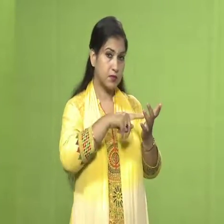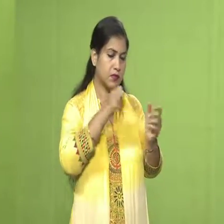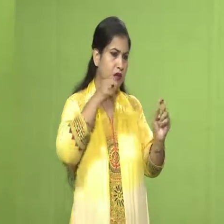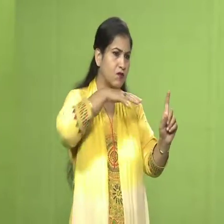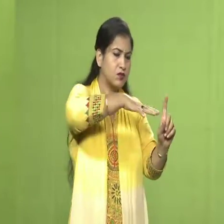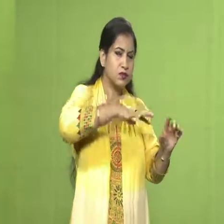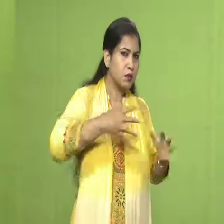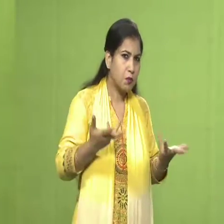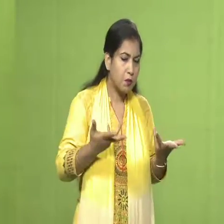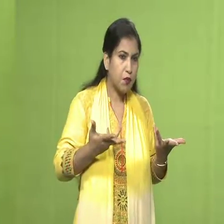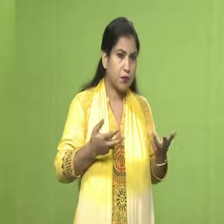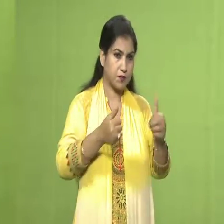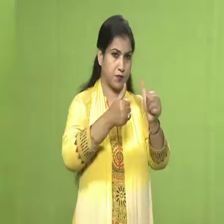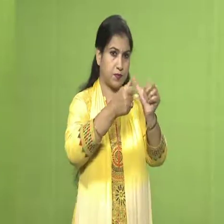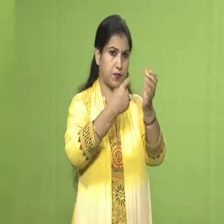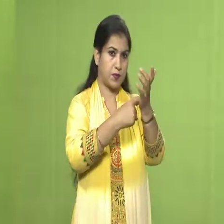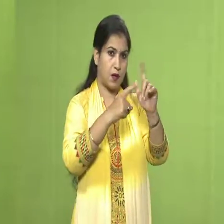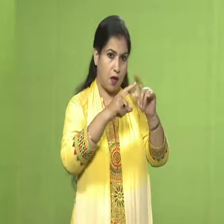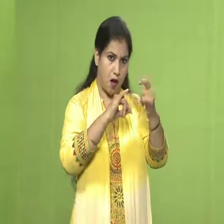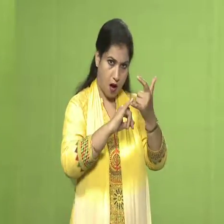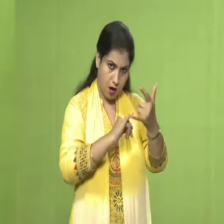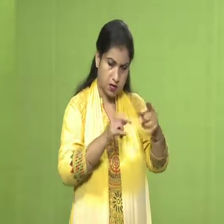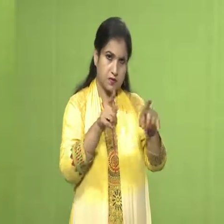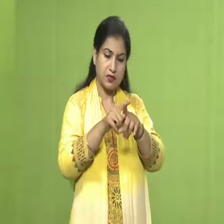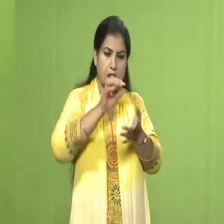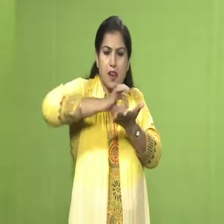influenced the field of arts and literature also?